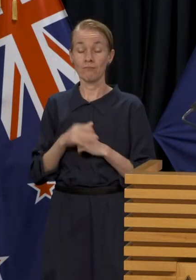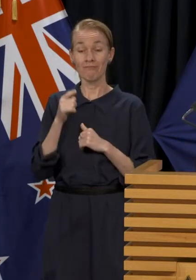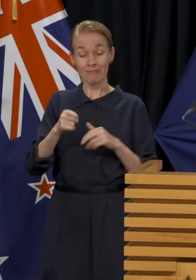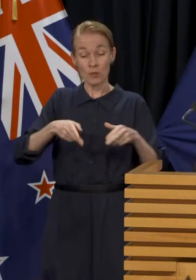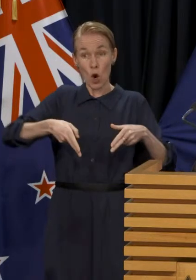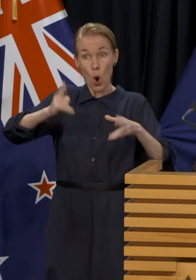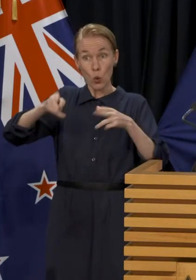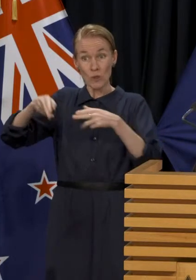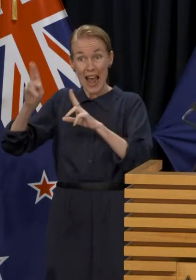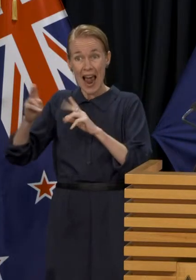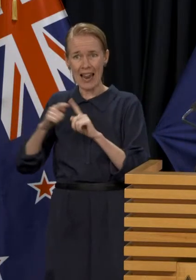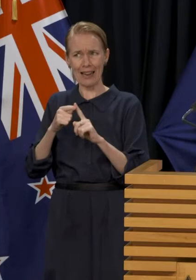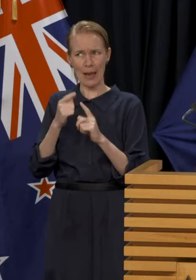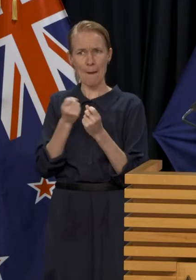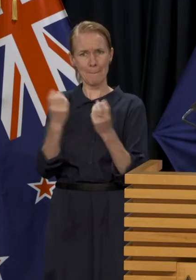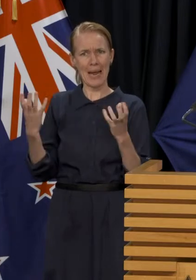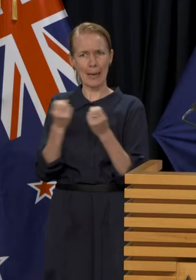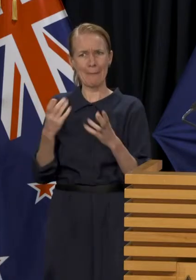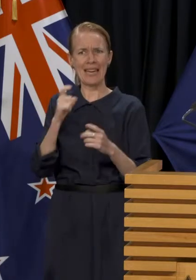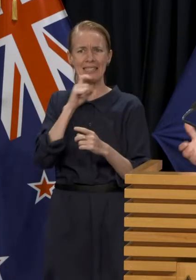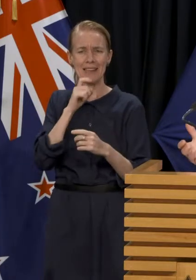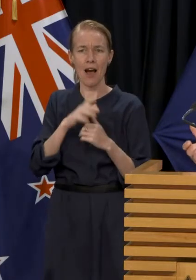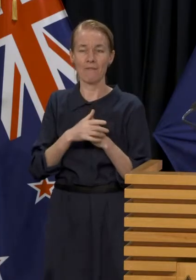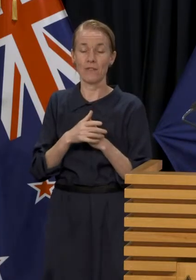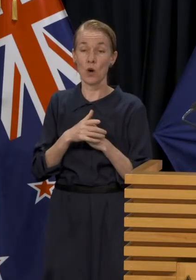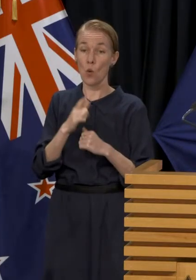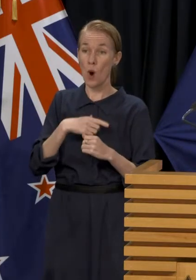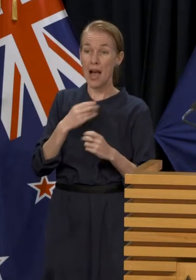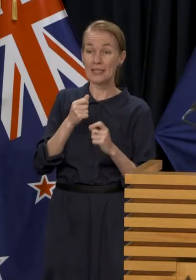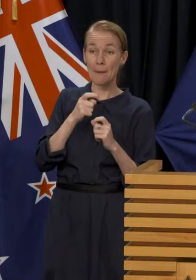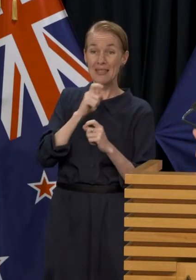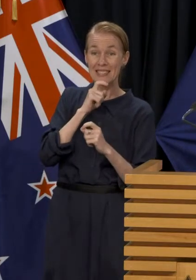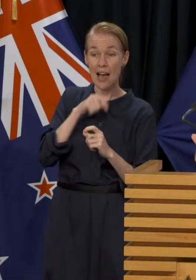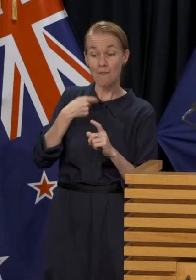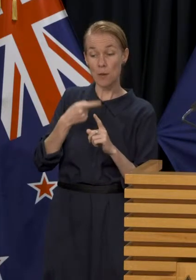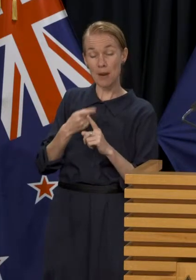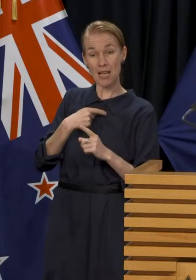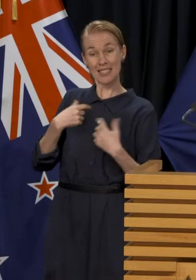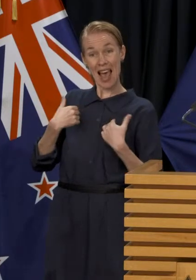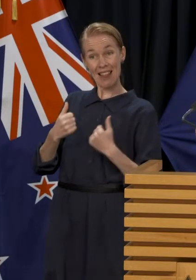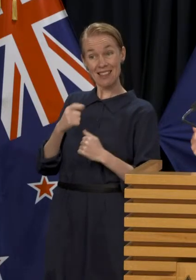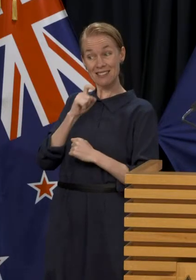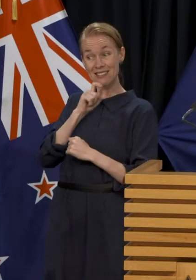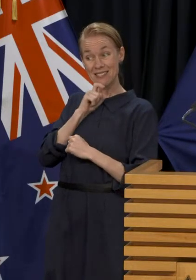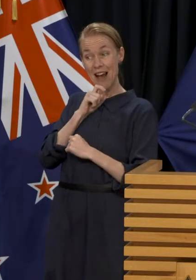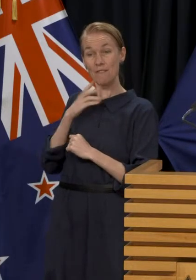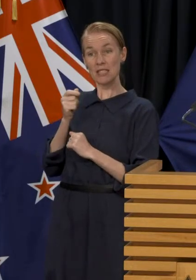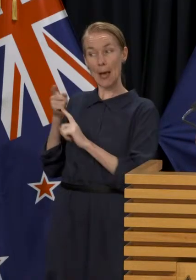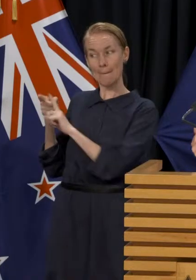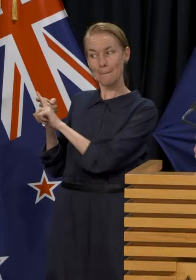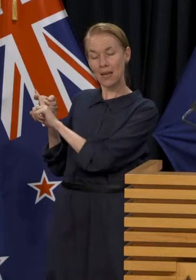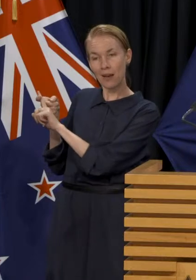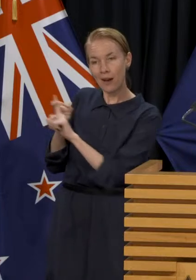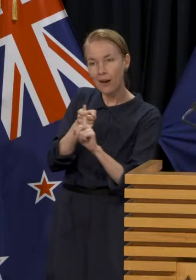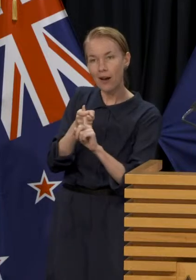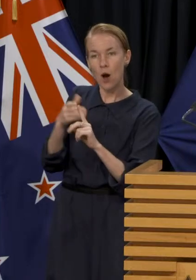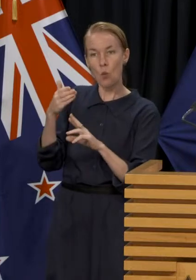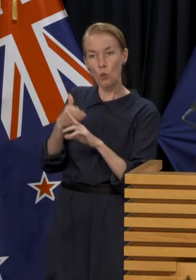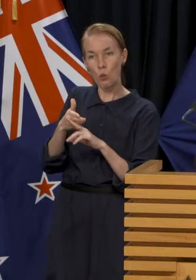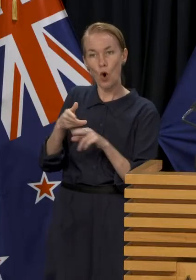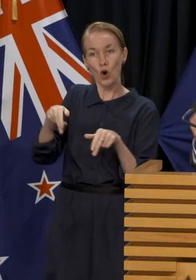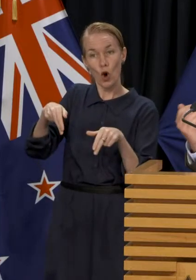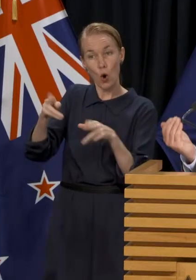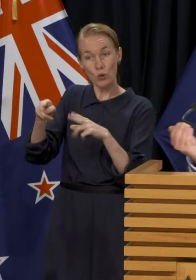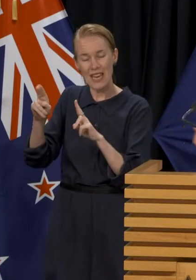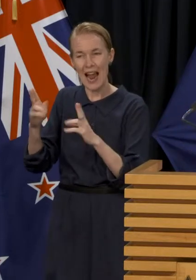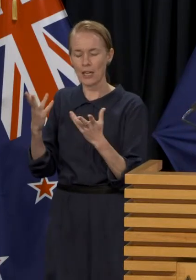of those who are employees and then those who are seconded. They're on different shifts, so it's a matter of getting that program in place